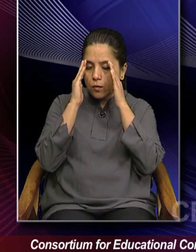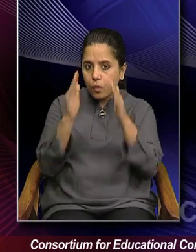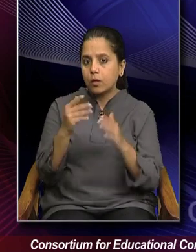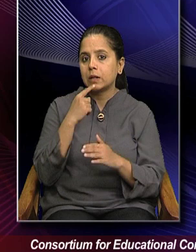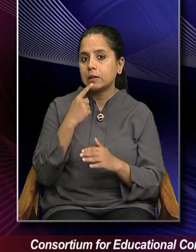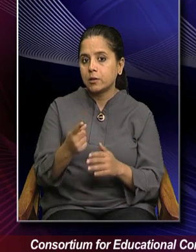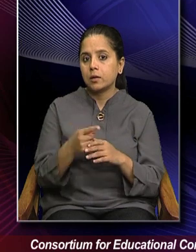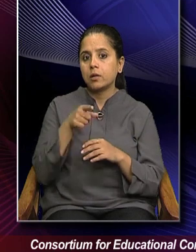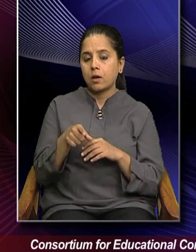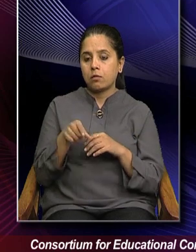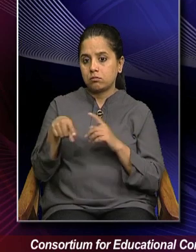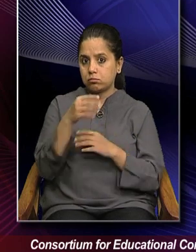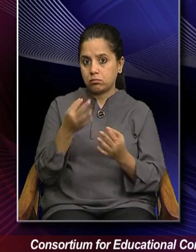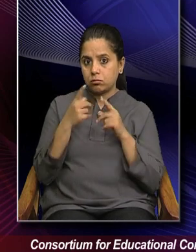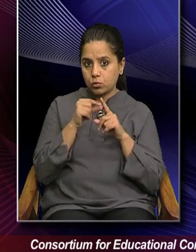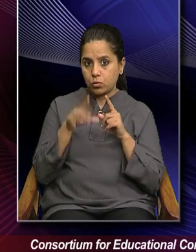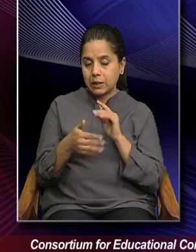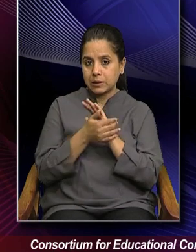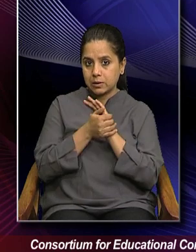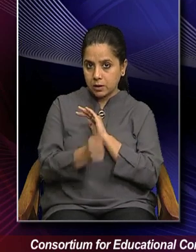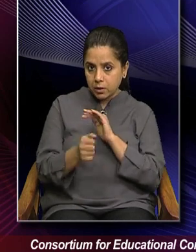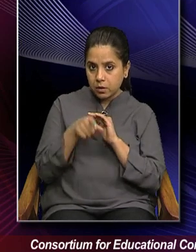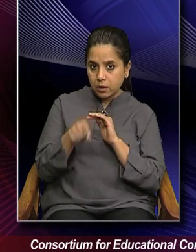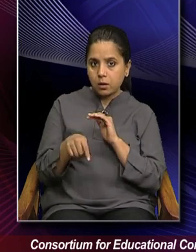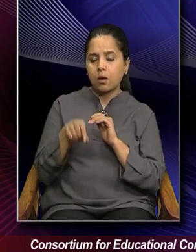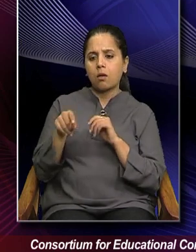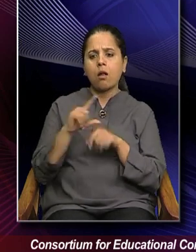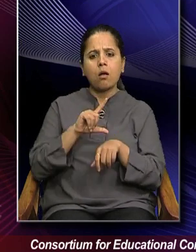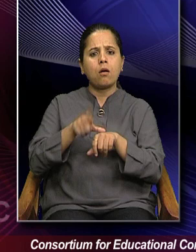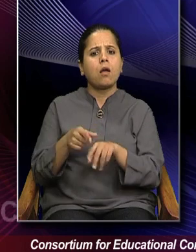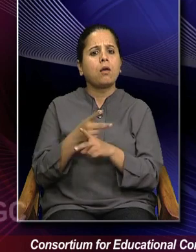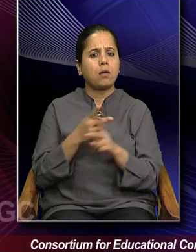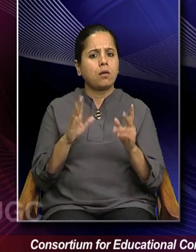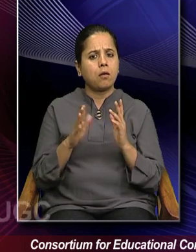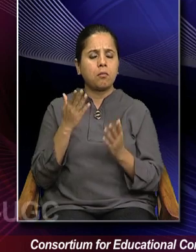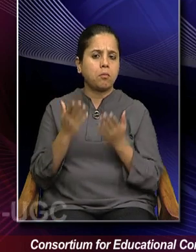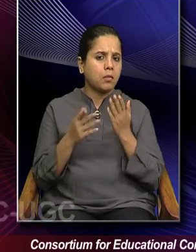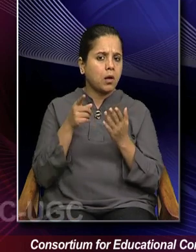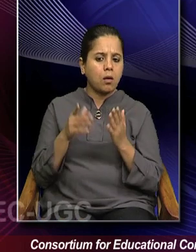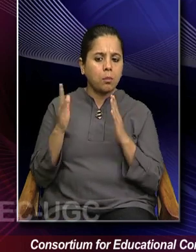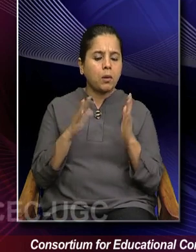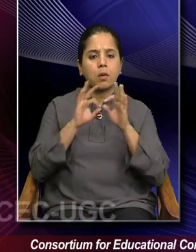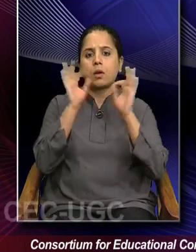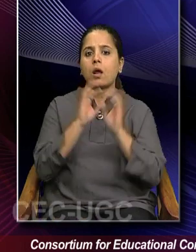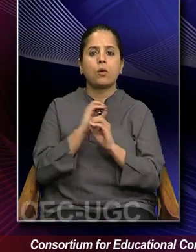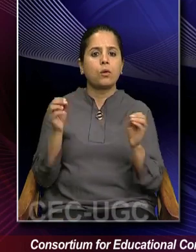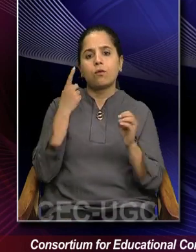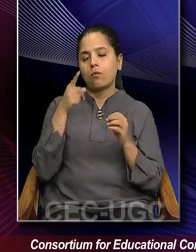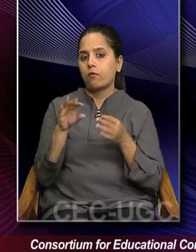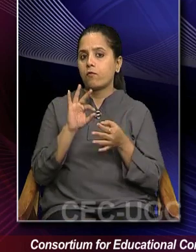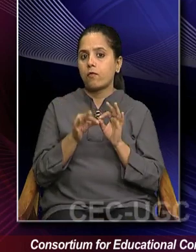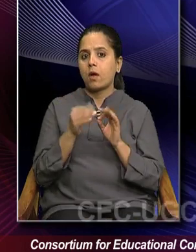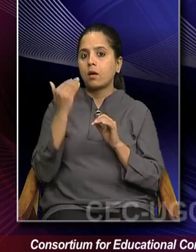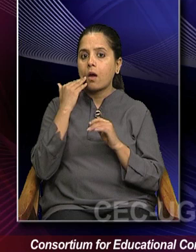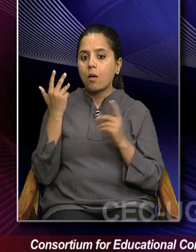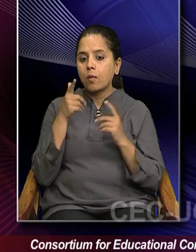on mastering a skill late in the term may be unprepared for the fixed date